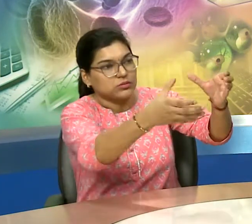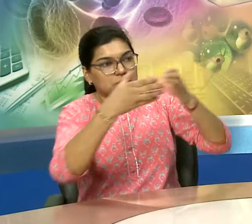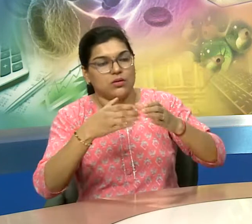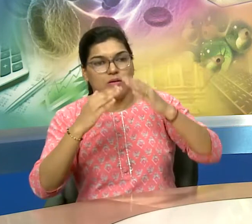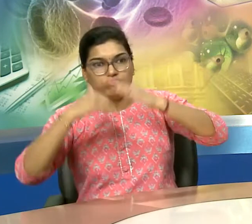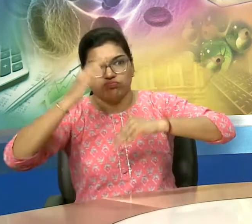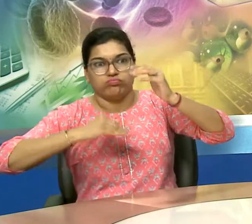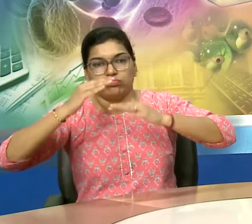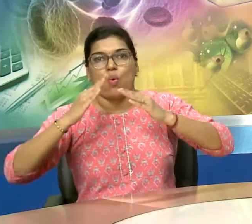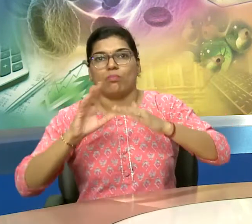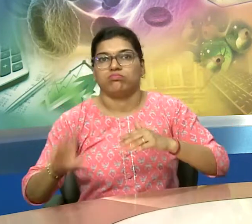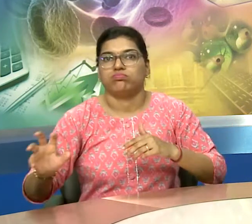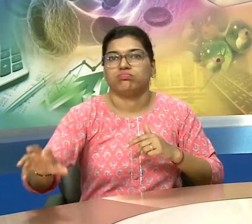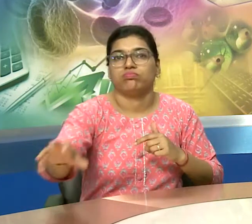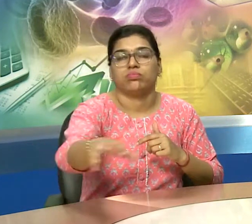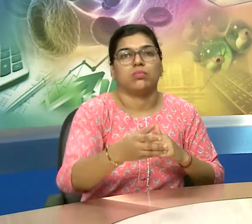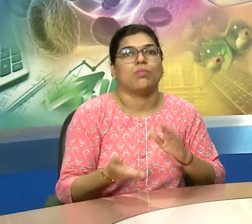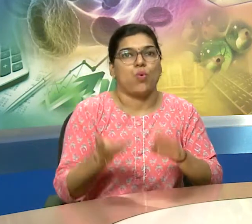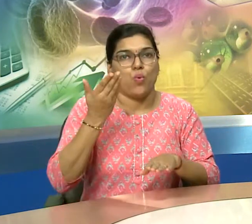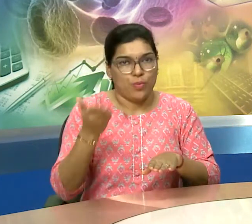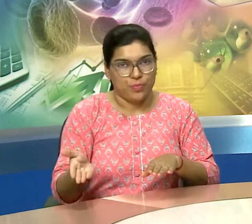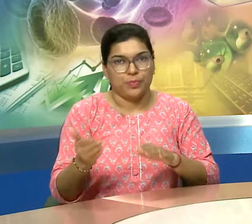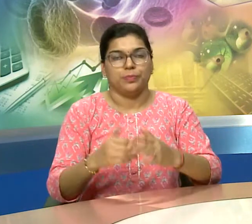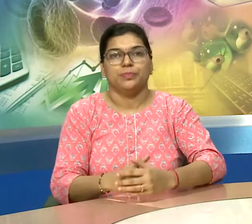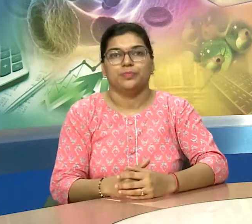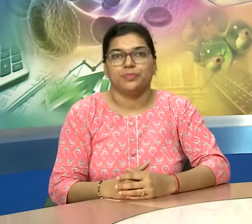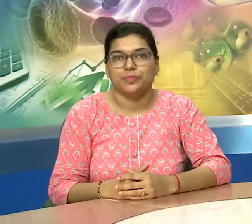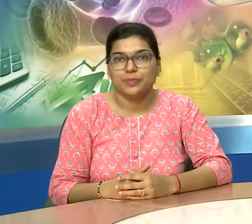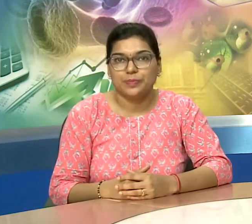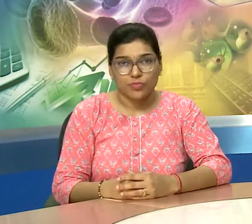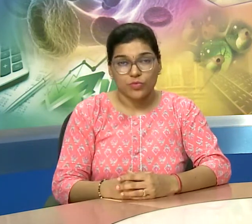they means greater requirement for shelter.